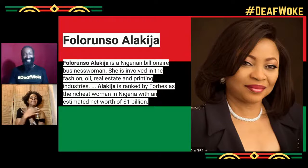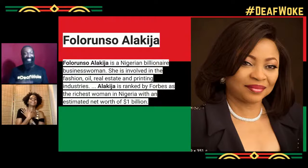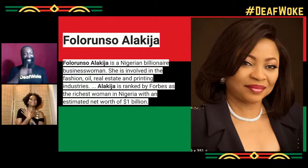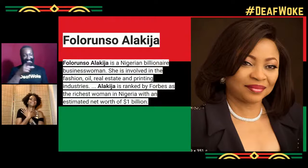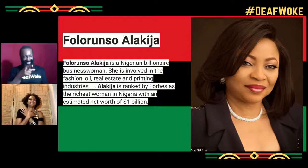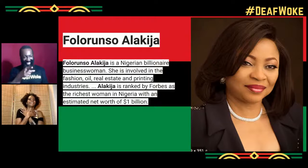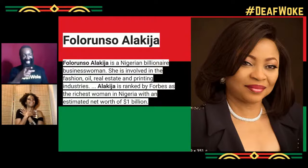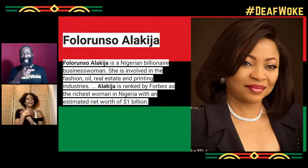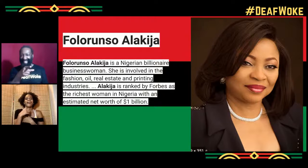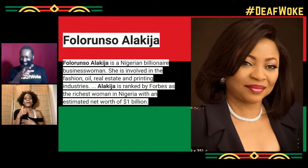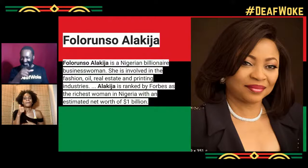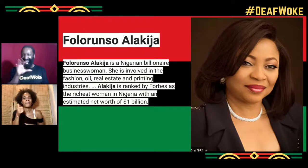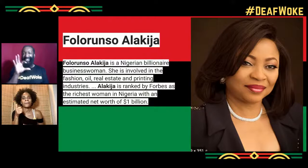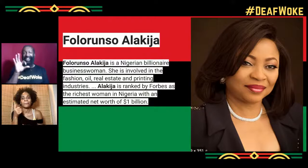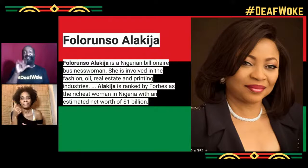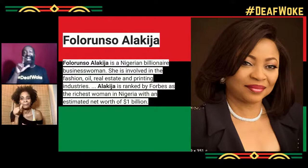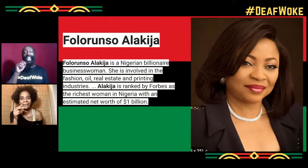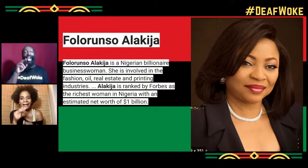oh,